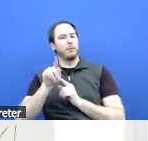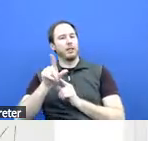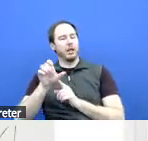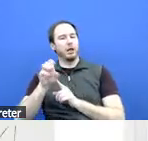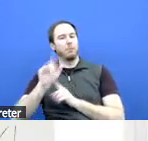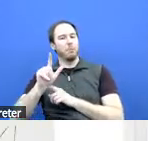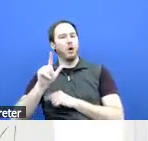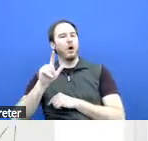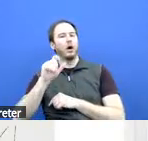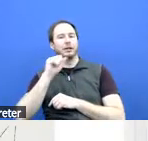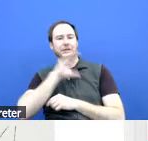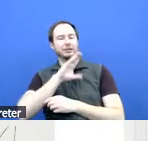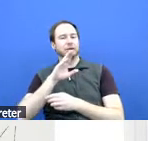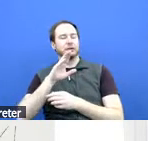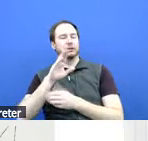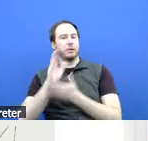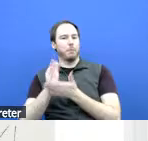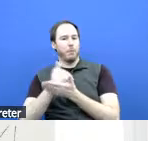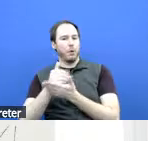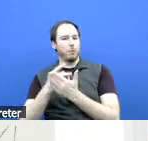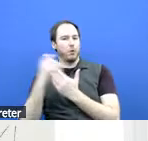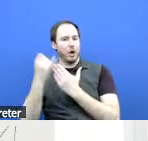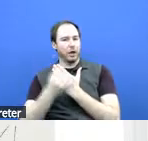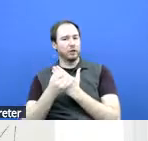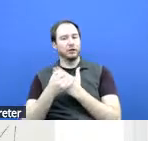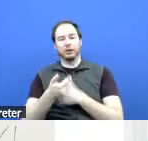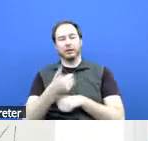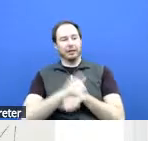Senior Apartments project. The application this